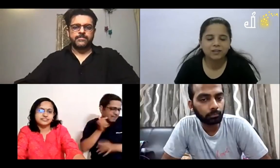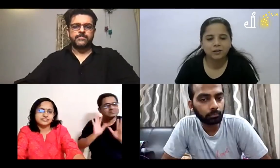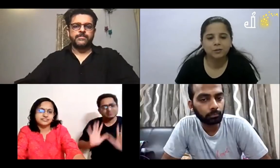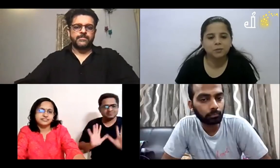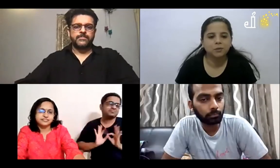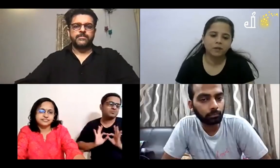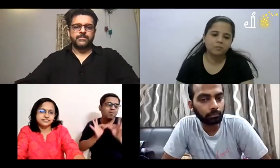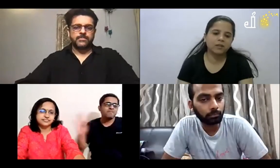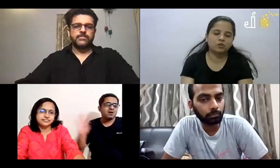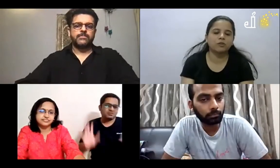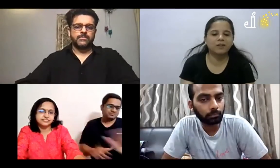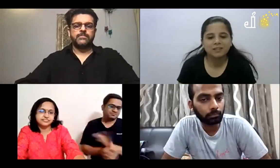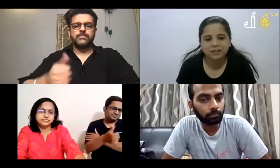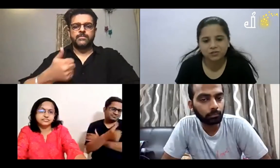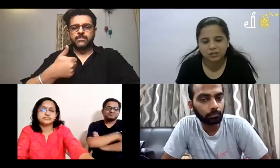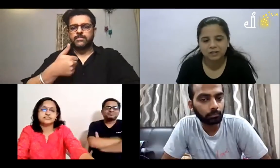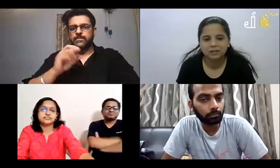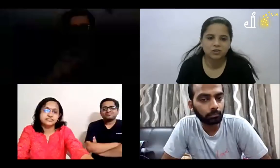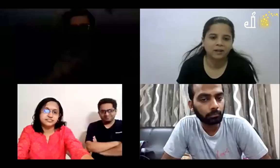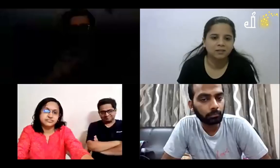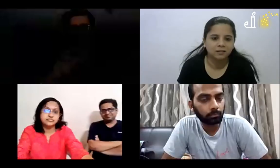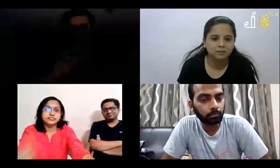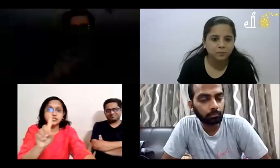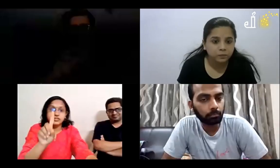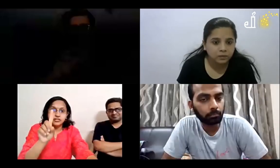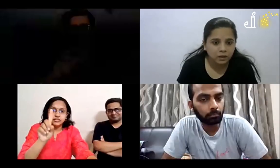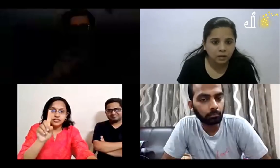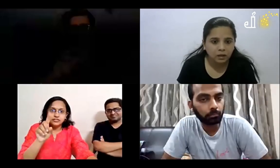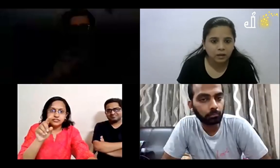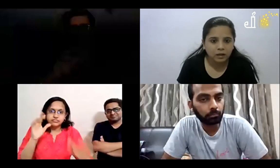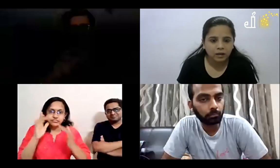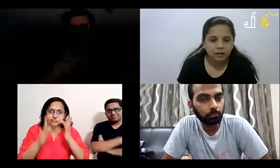playing, she don't feel much confident, and she is a shy girl.